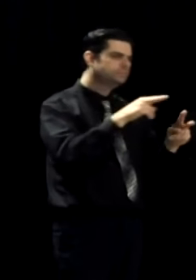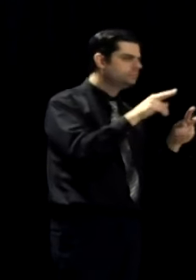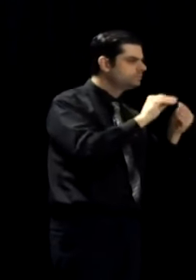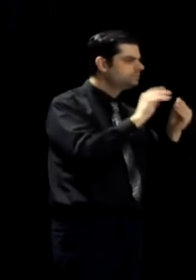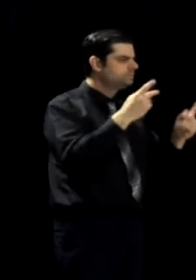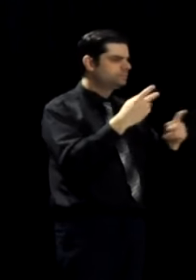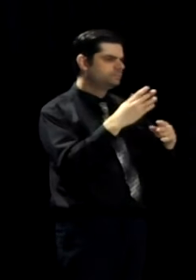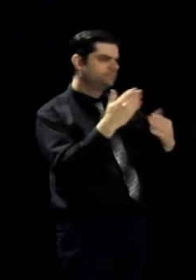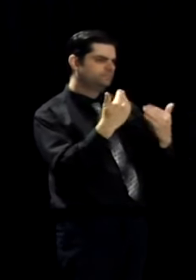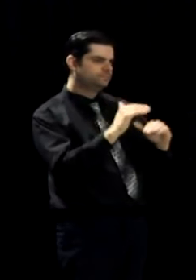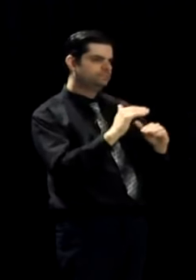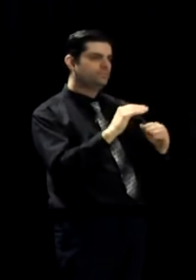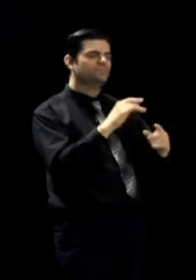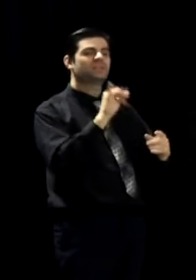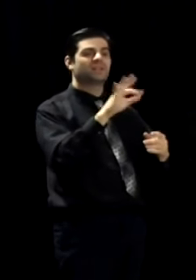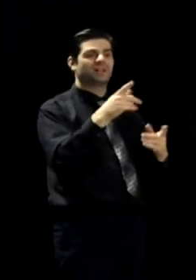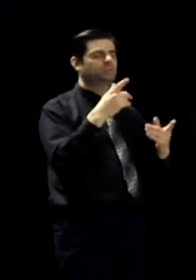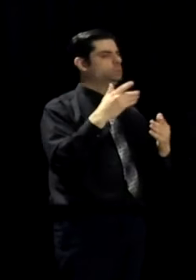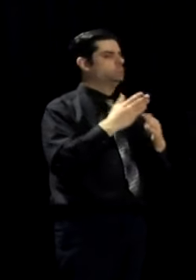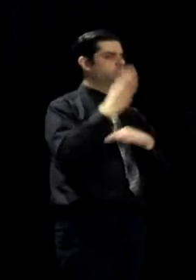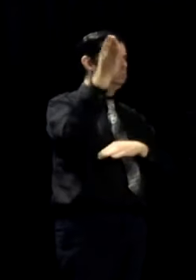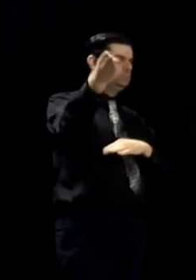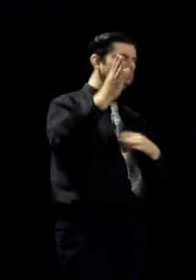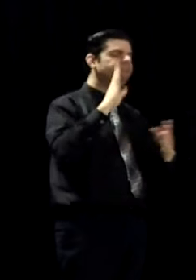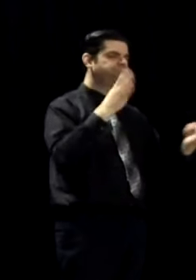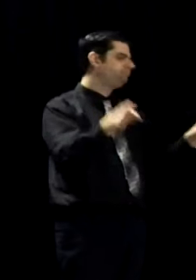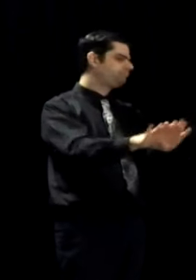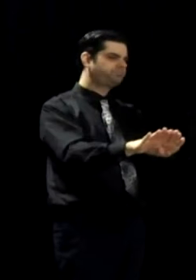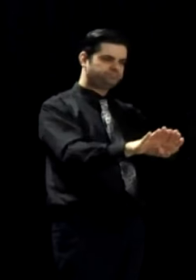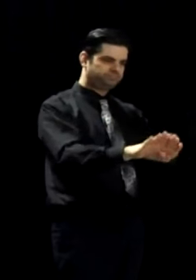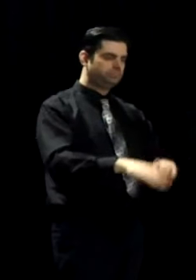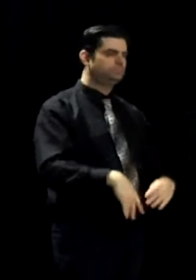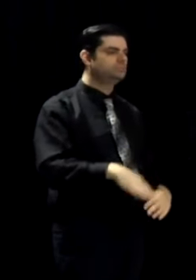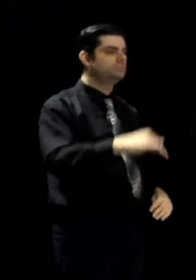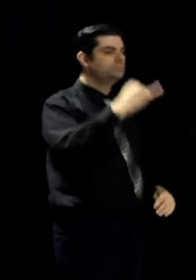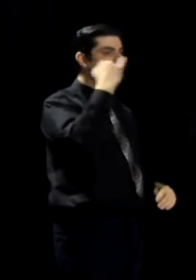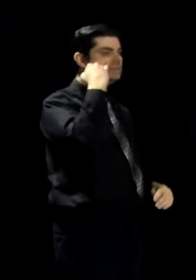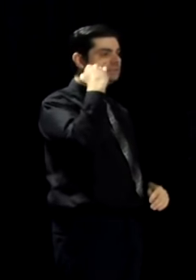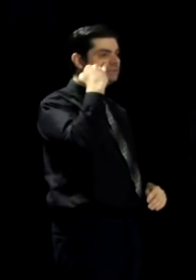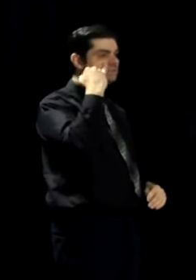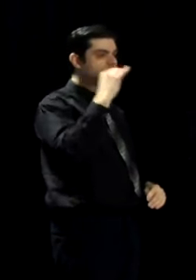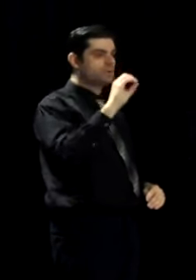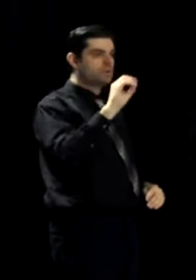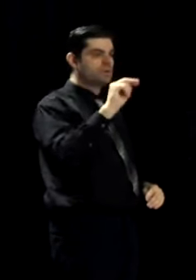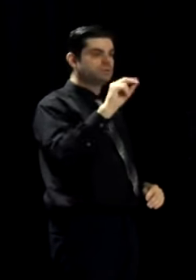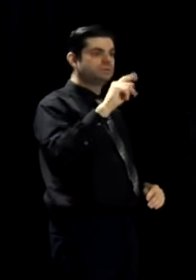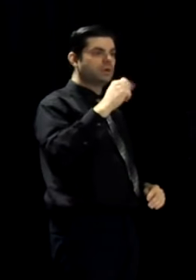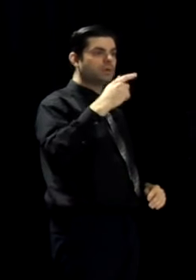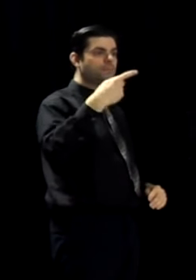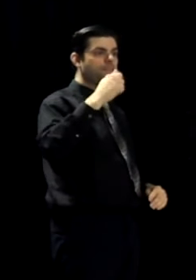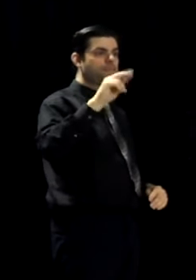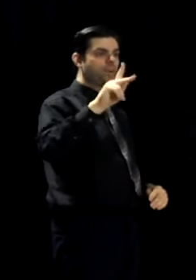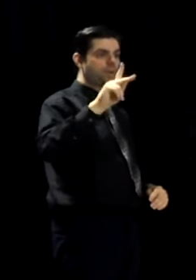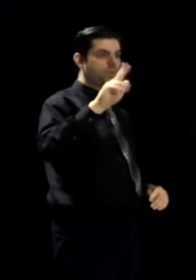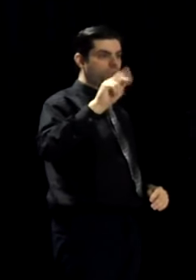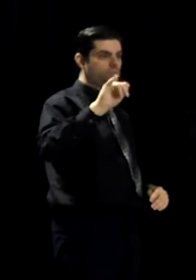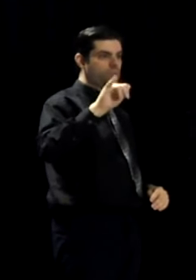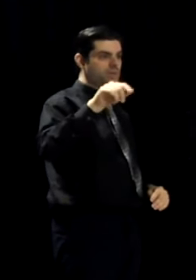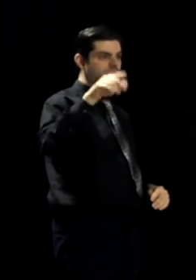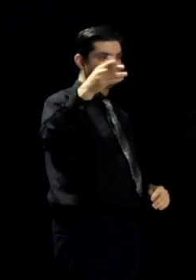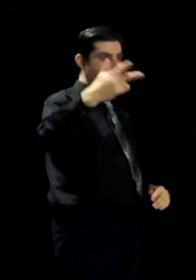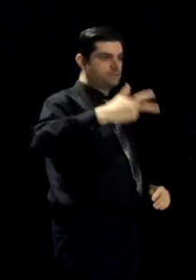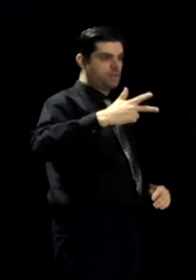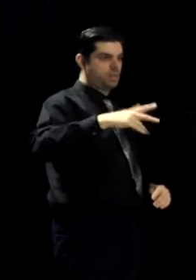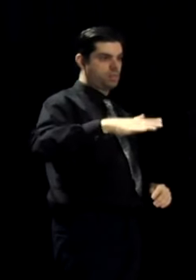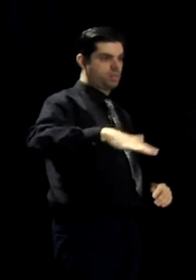parking lots. If you're on the parkway and one of the parking lots is closed, you can go on the Hyde side, across from Hyde's, our